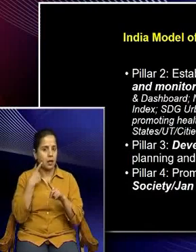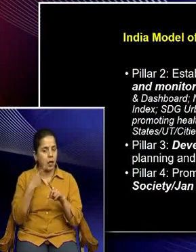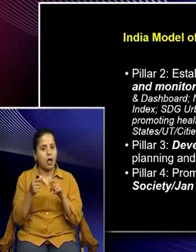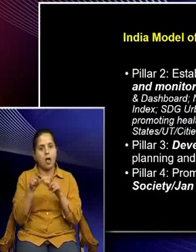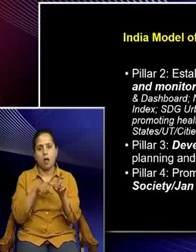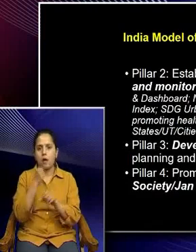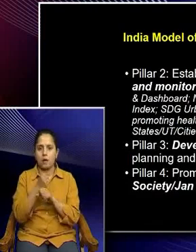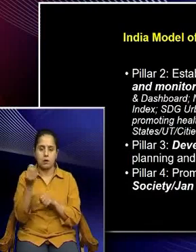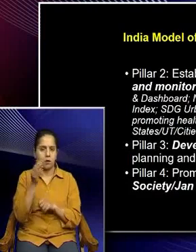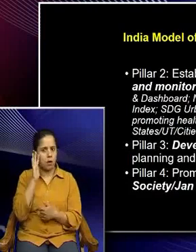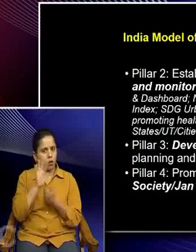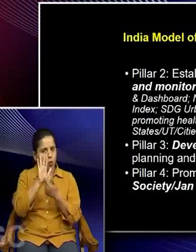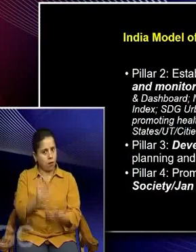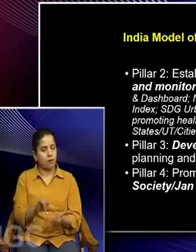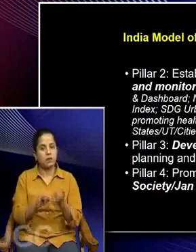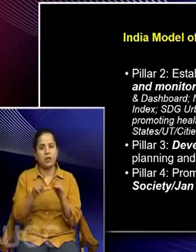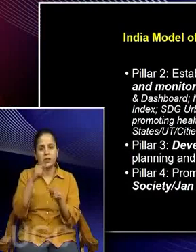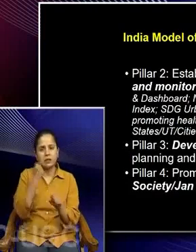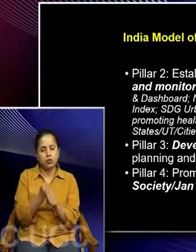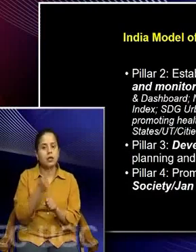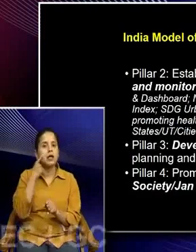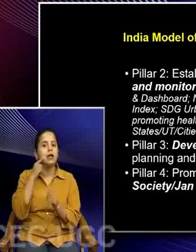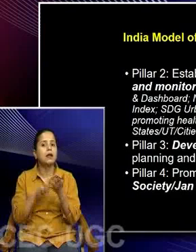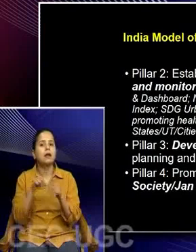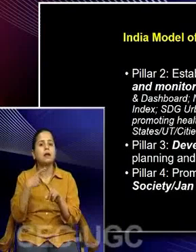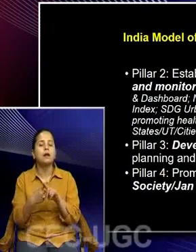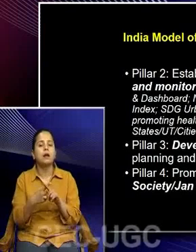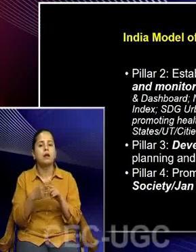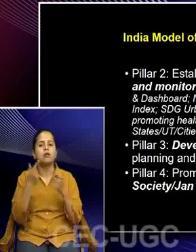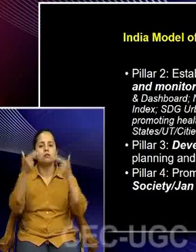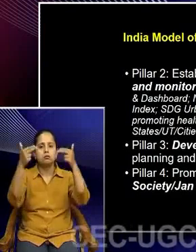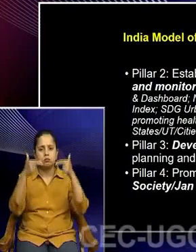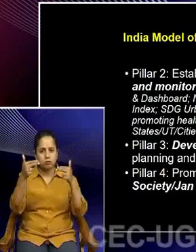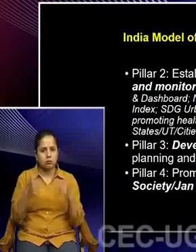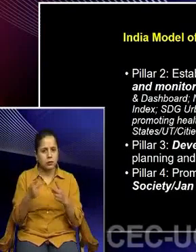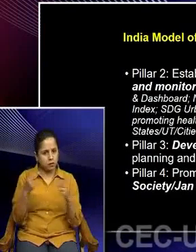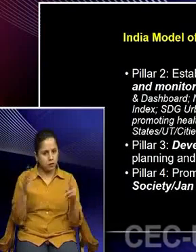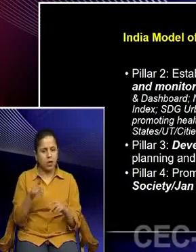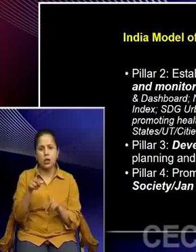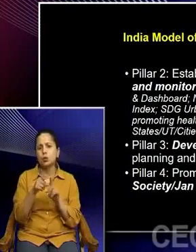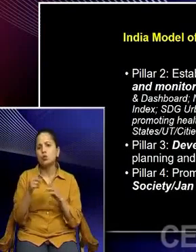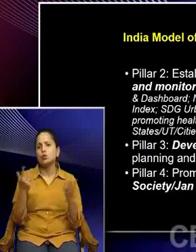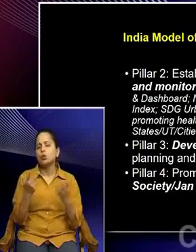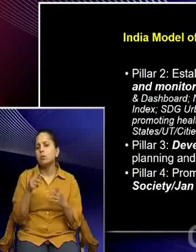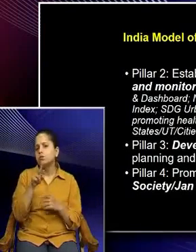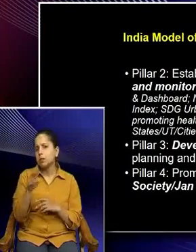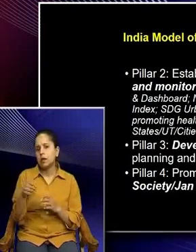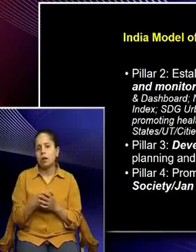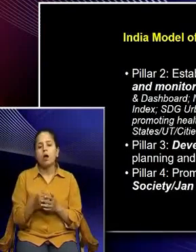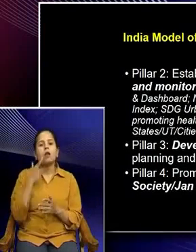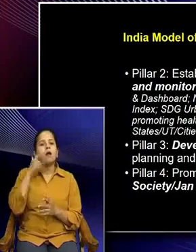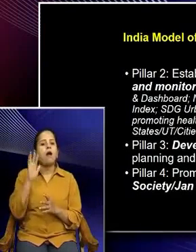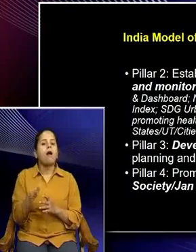up with something called the SDG index and dashboard. So what does it do? It basically